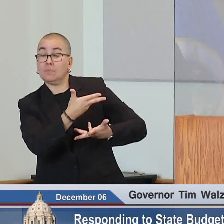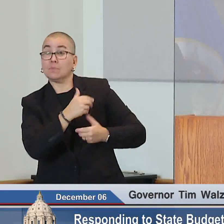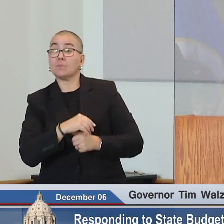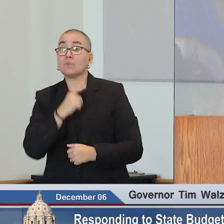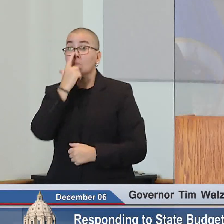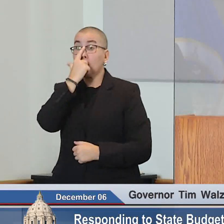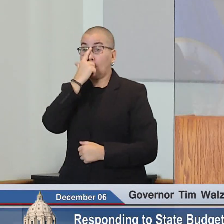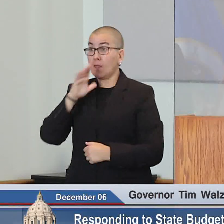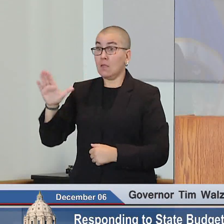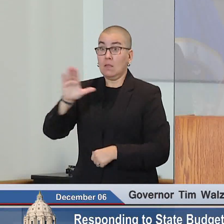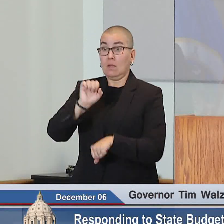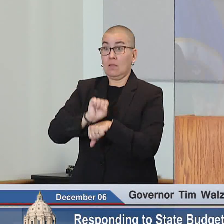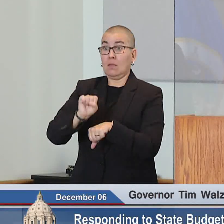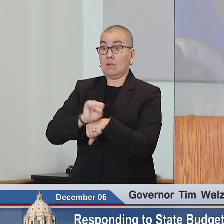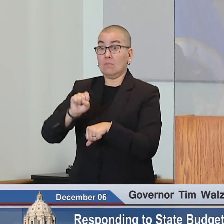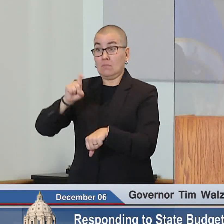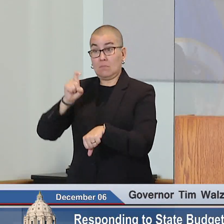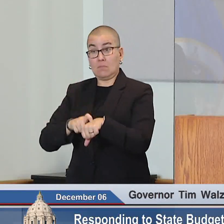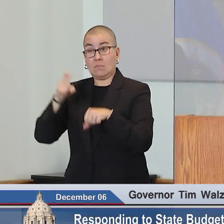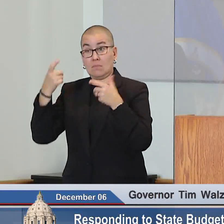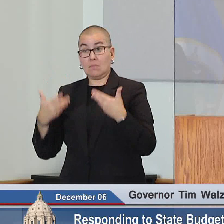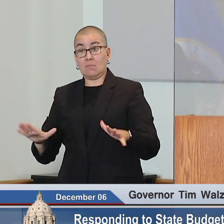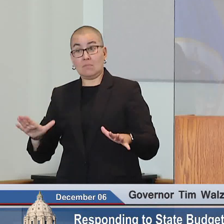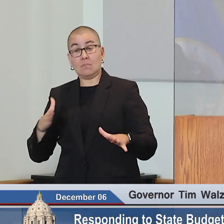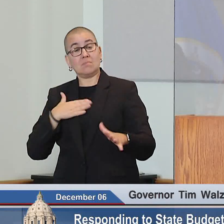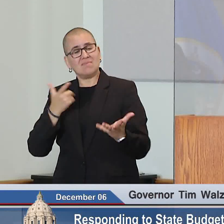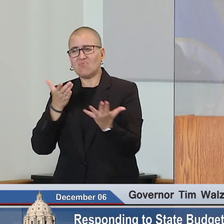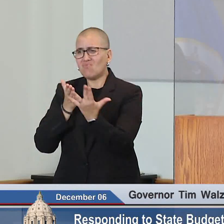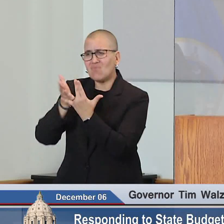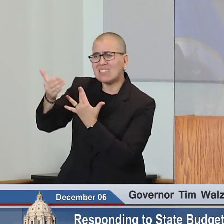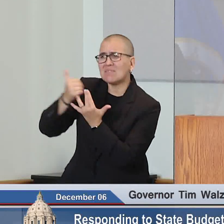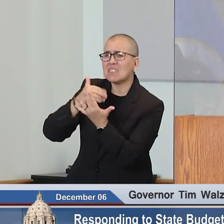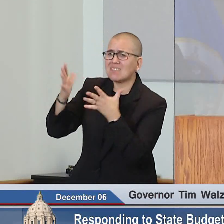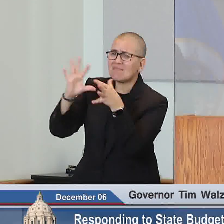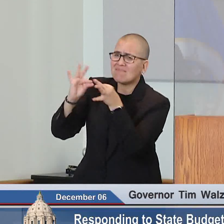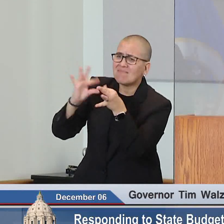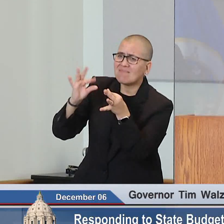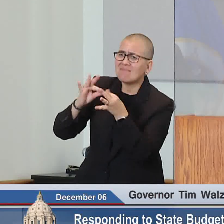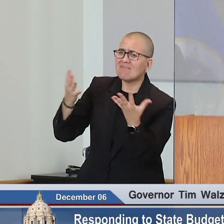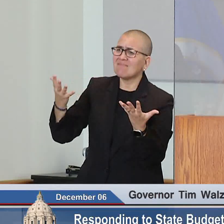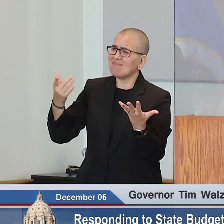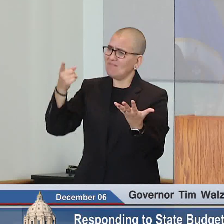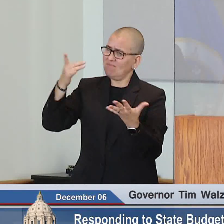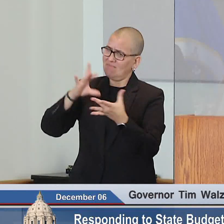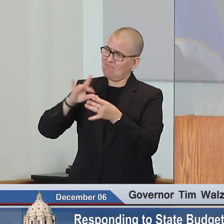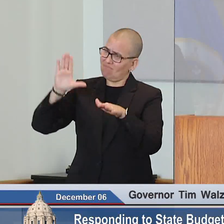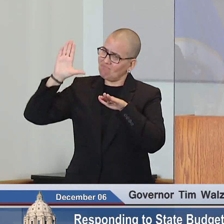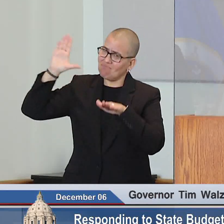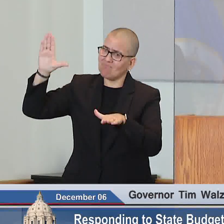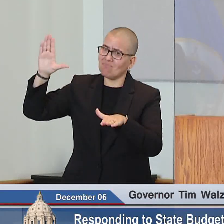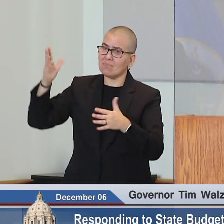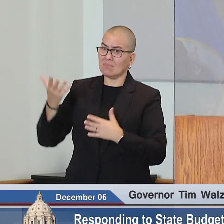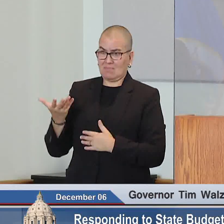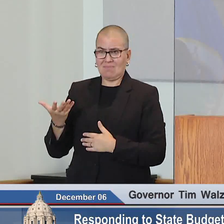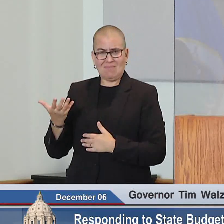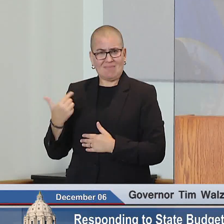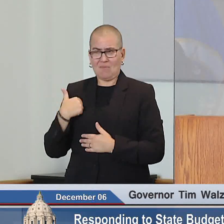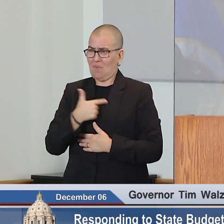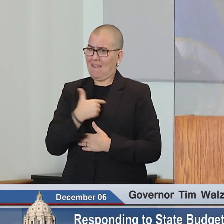Be very clear and transparent. Have the hearings that are out there and have the administration over there to defend some of the things that are happening.